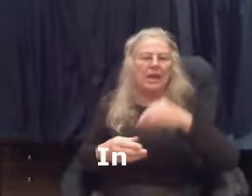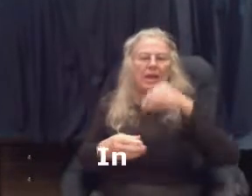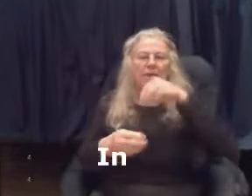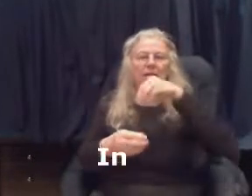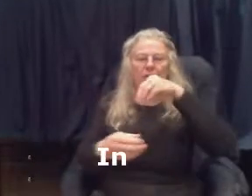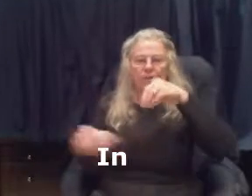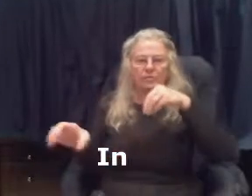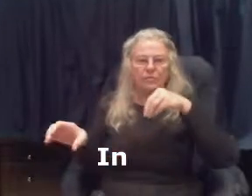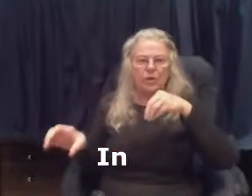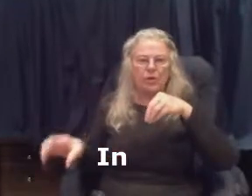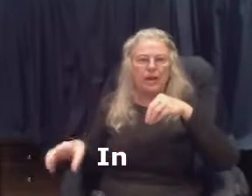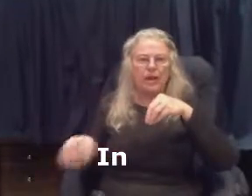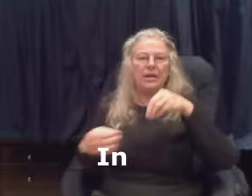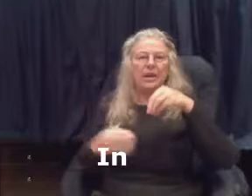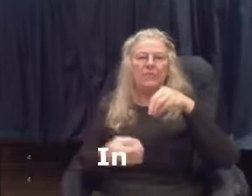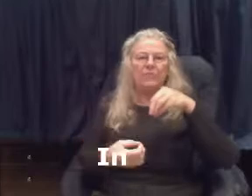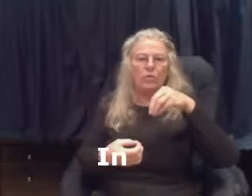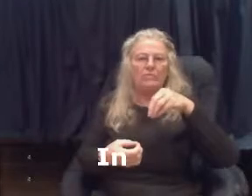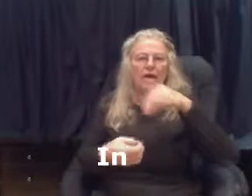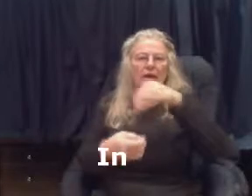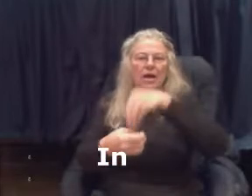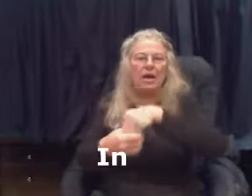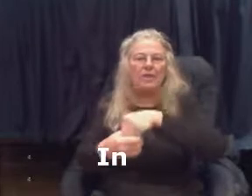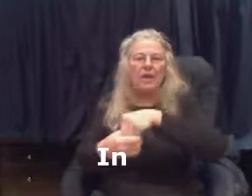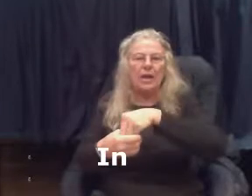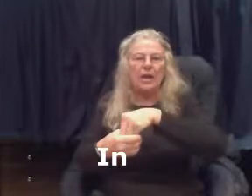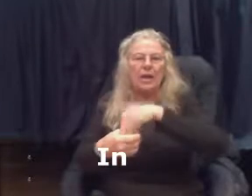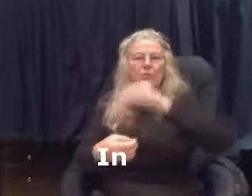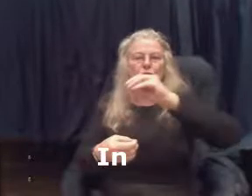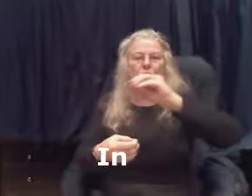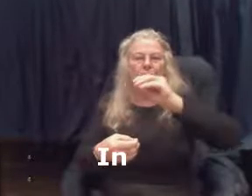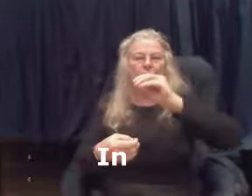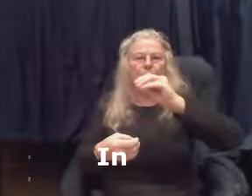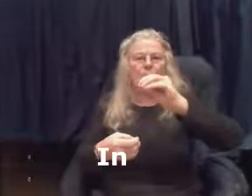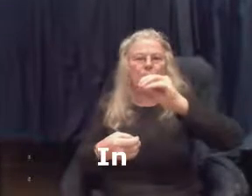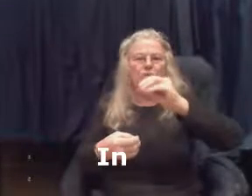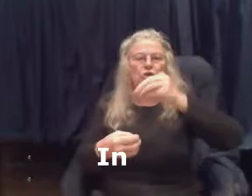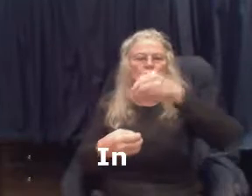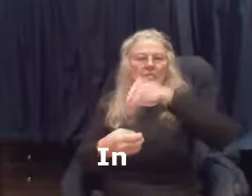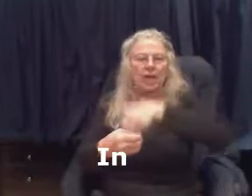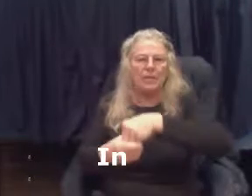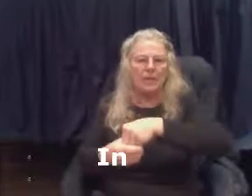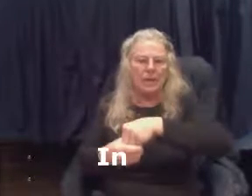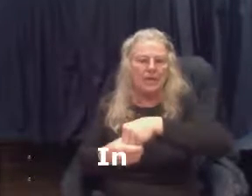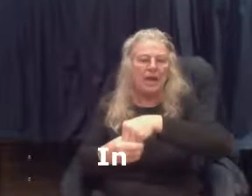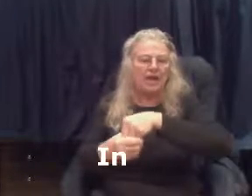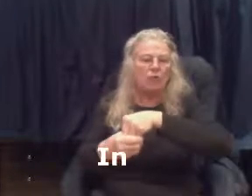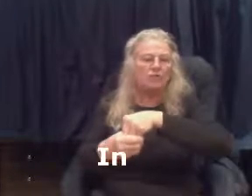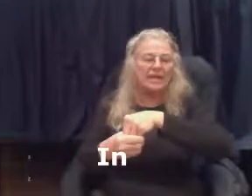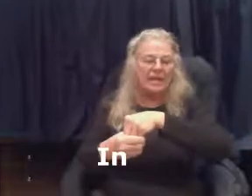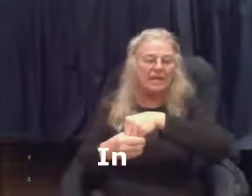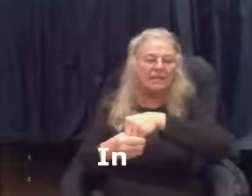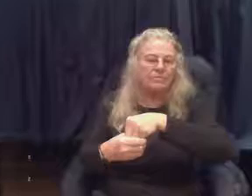In, your hand again forms that cup, and you take the pinched dominant hand, and it goes in.